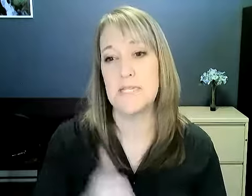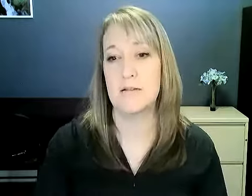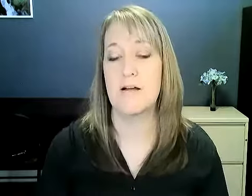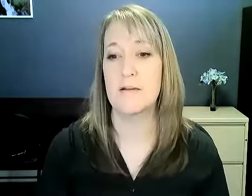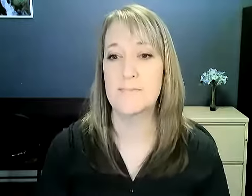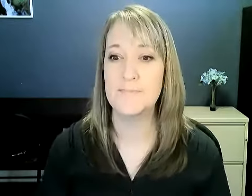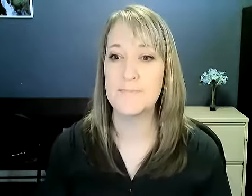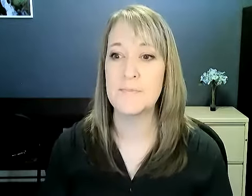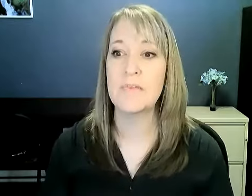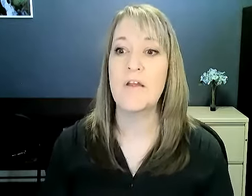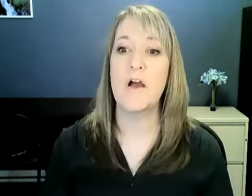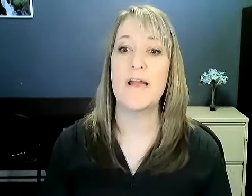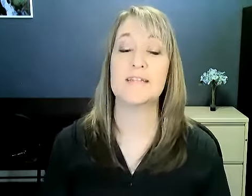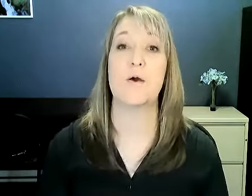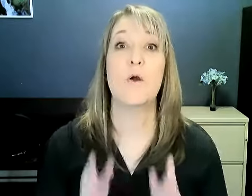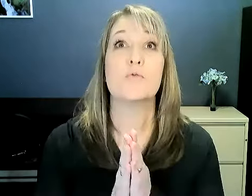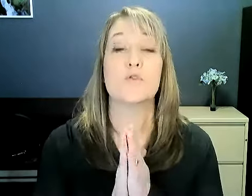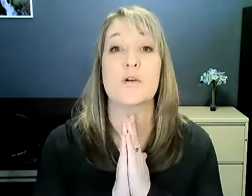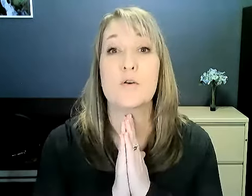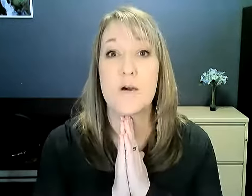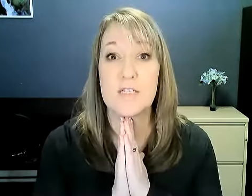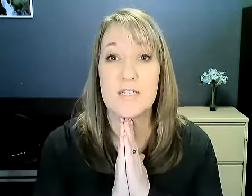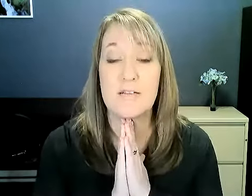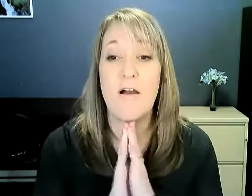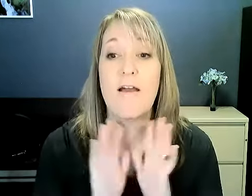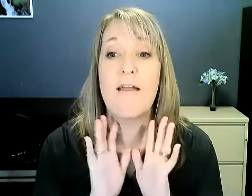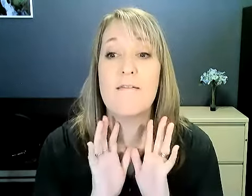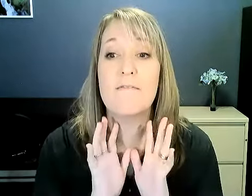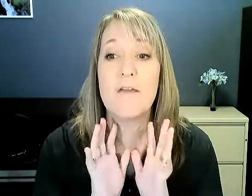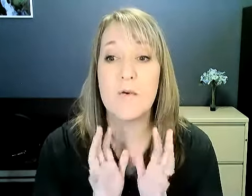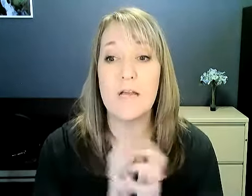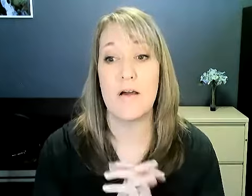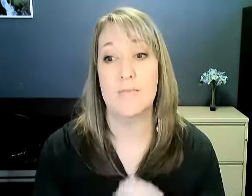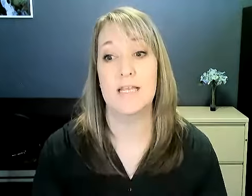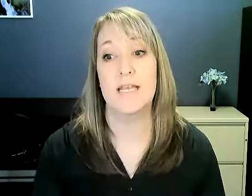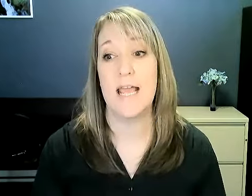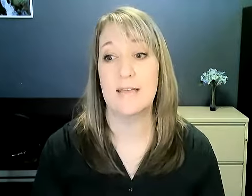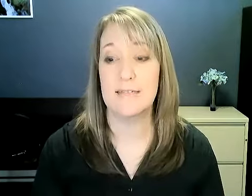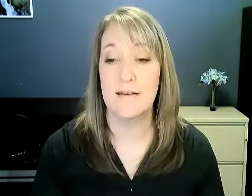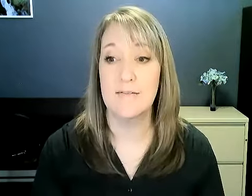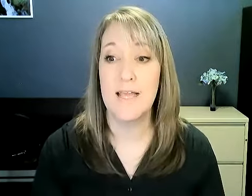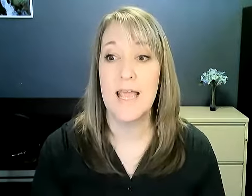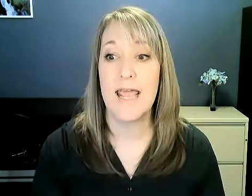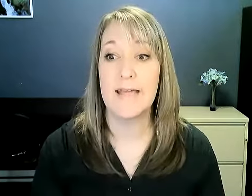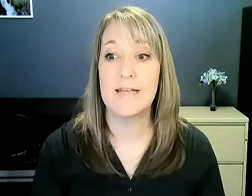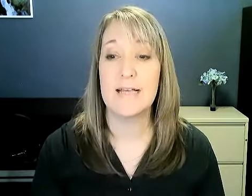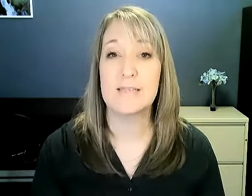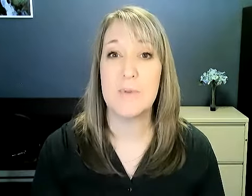o'clock. All right, so rhetorical questions are very common in ASL, and